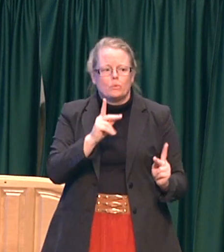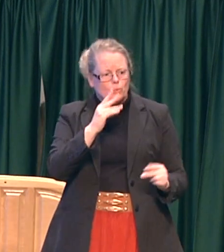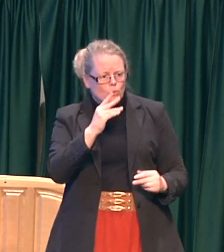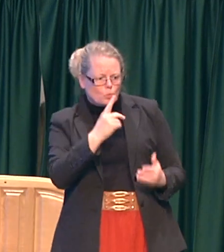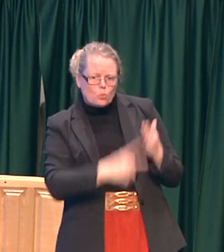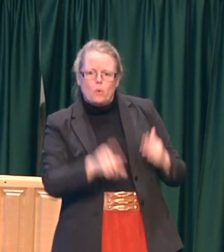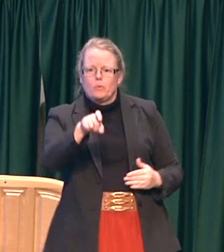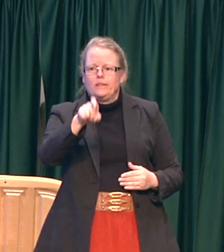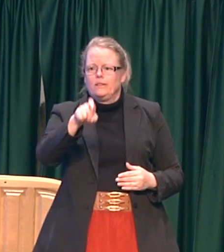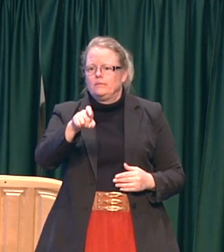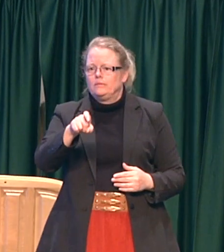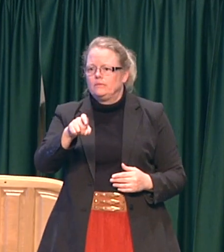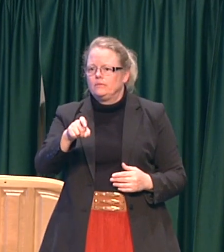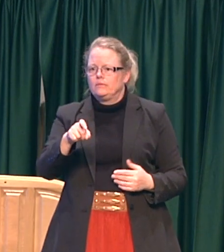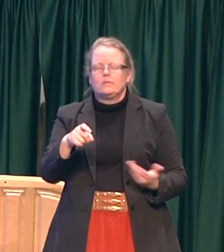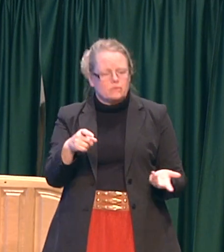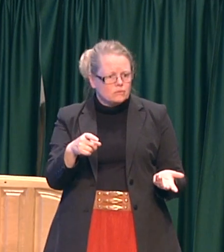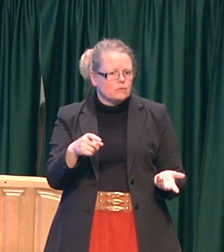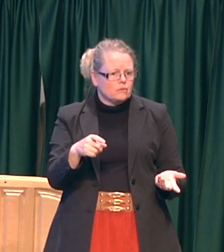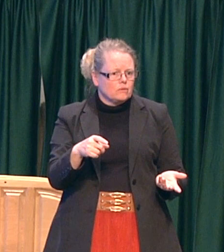to inform people, to share our needs with